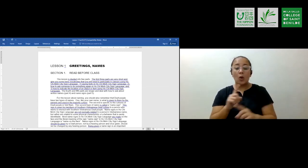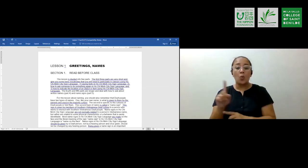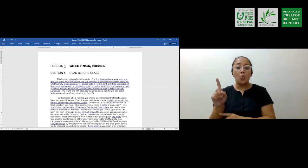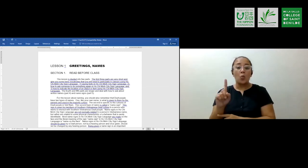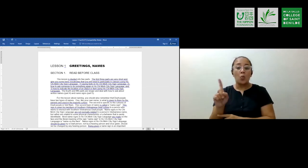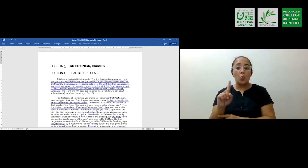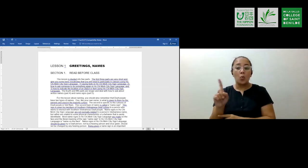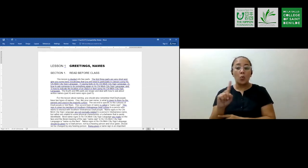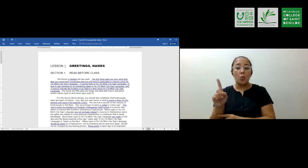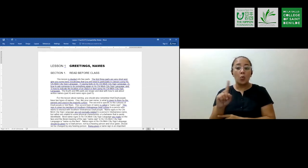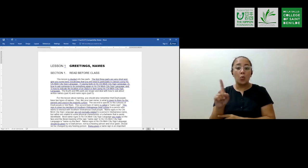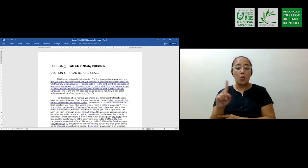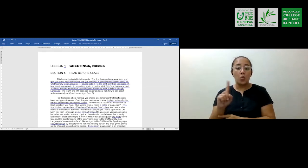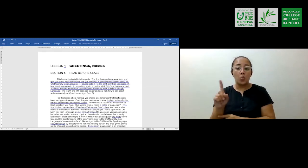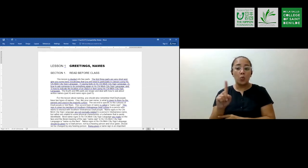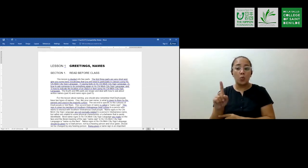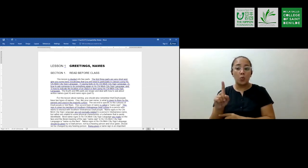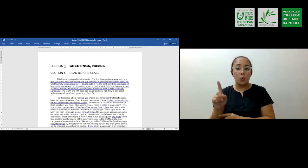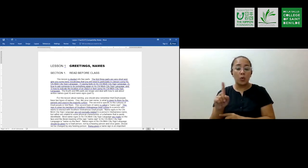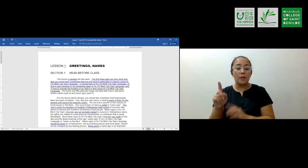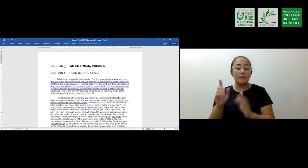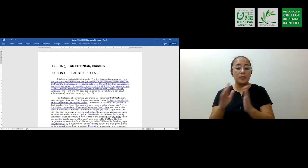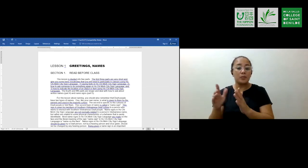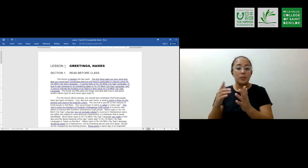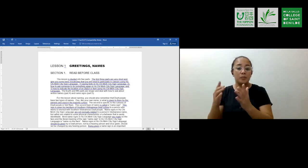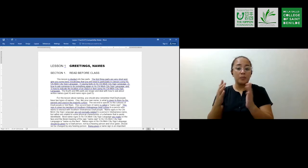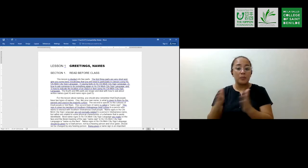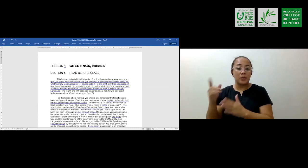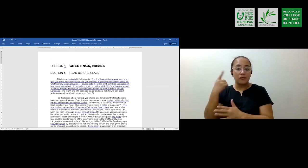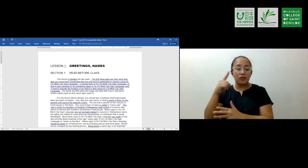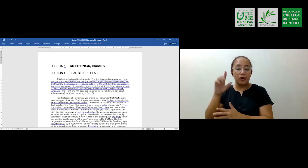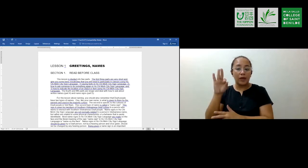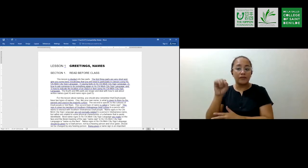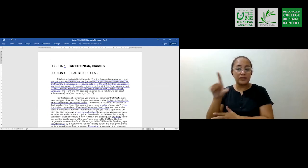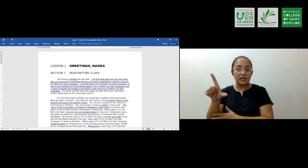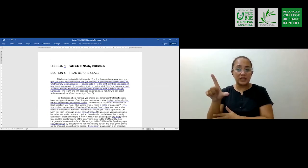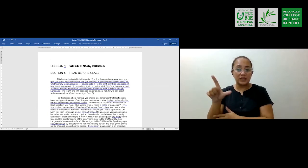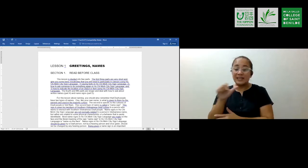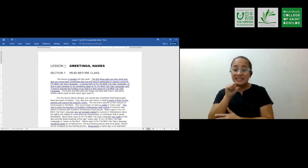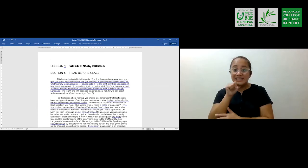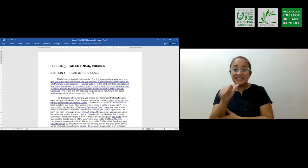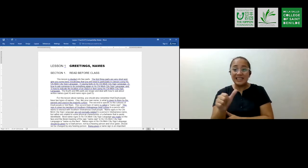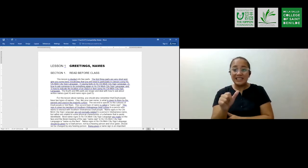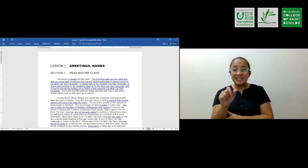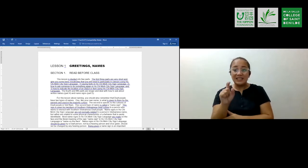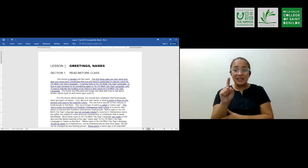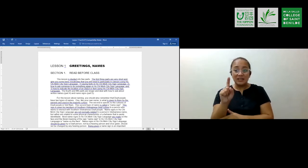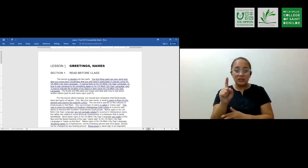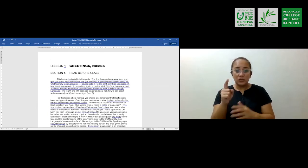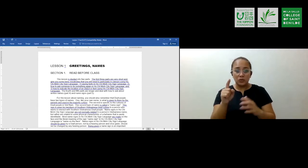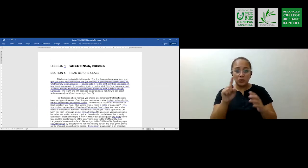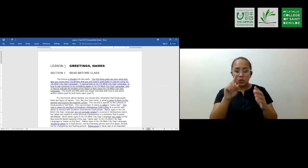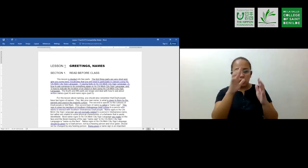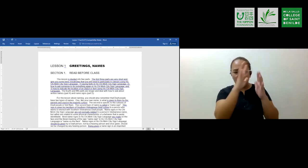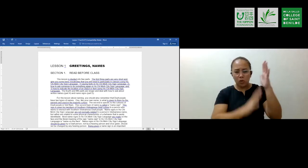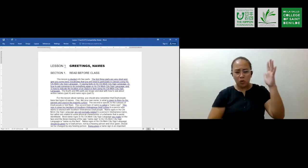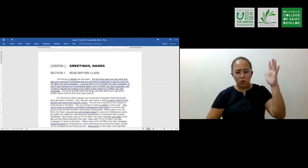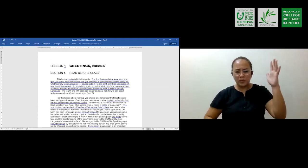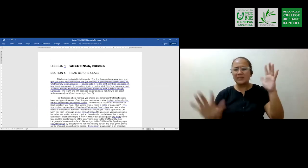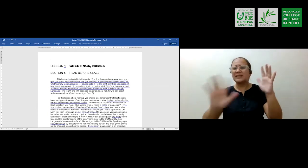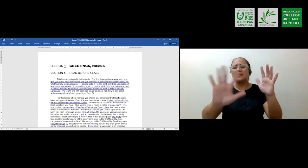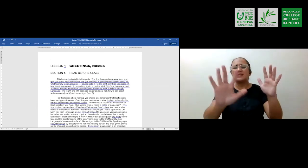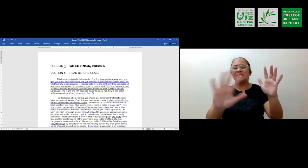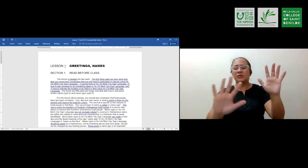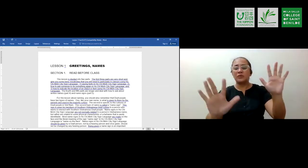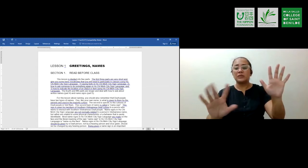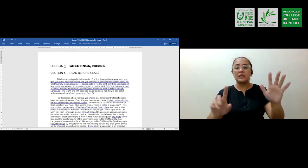for Filipino Sign Language. Not the first long page, don't worry about that yet. Start with